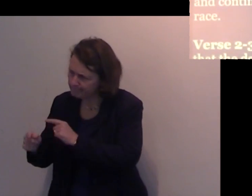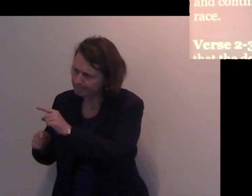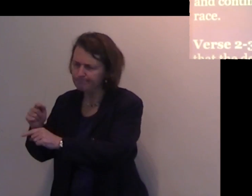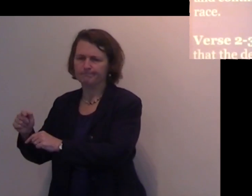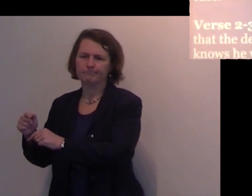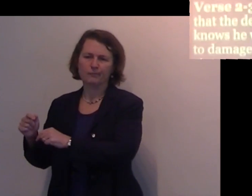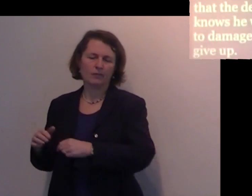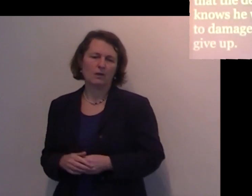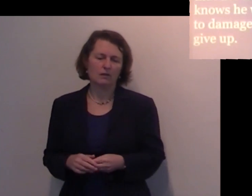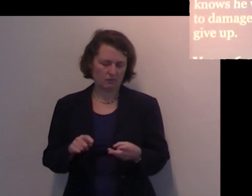Verses 2 to 3.